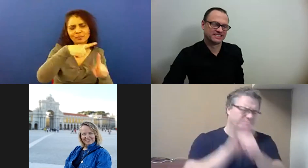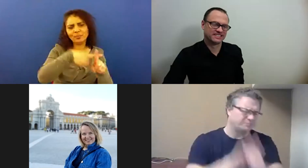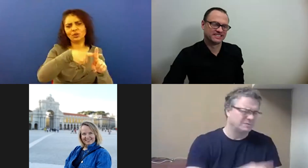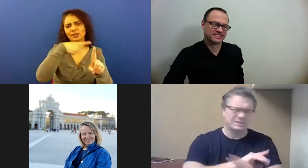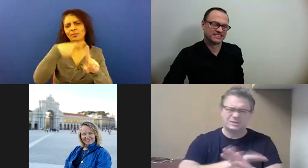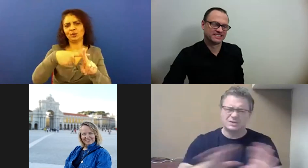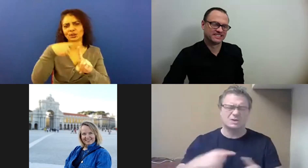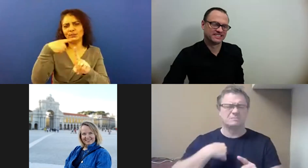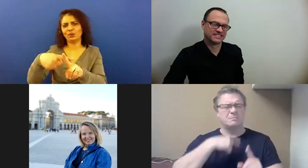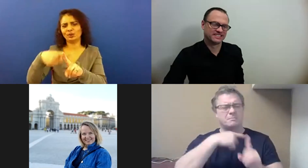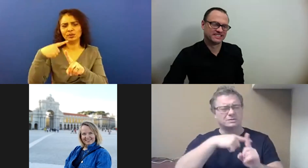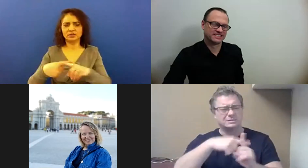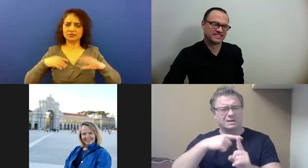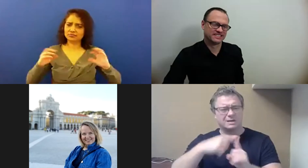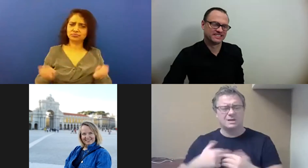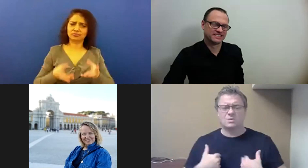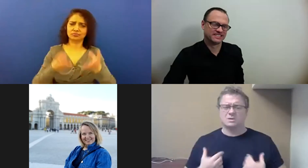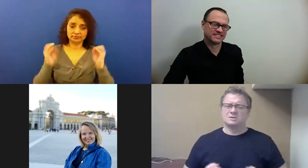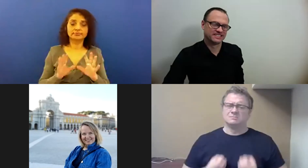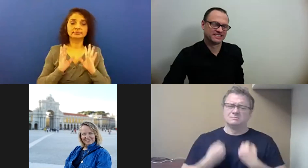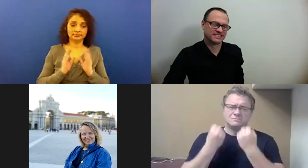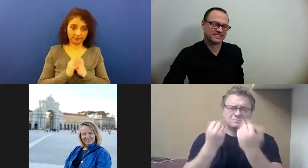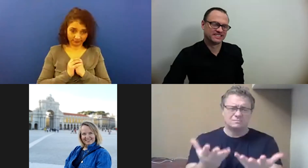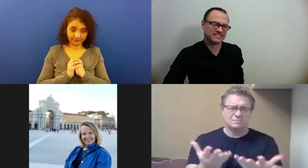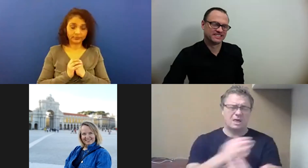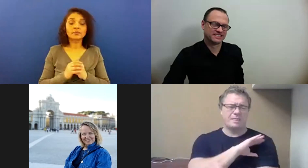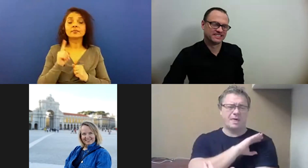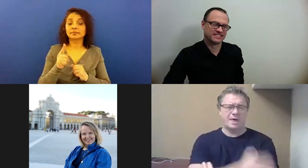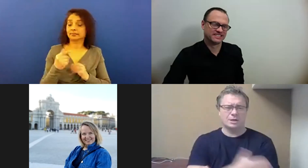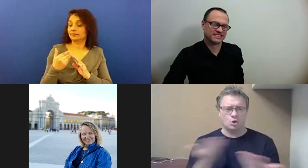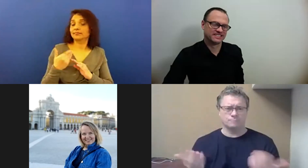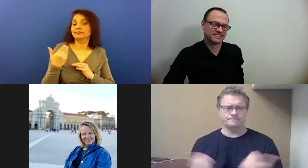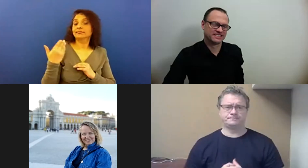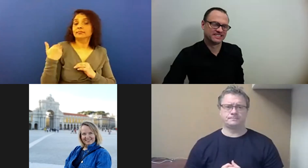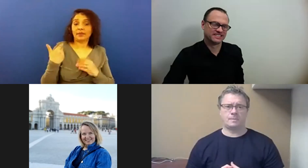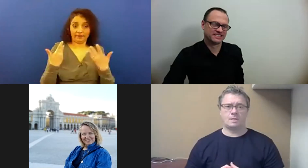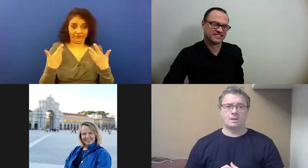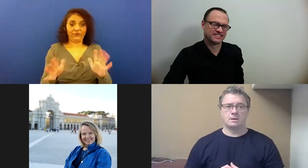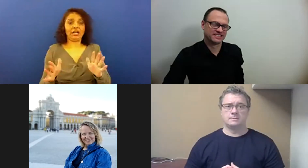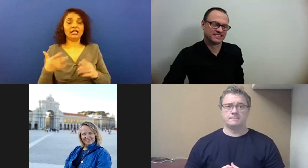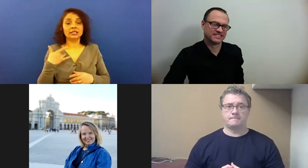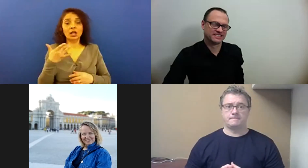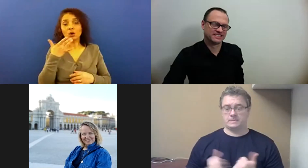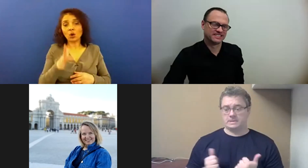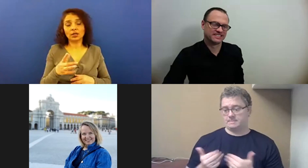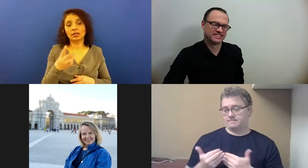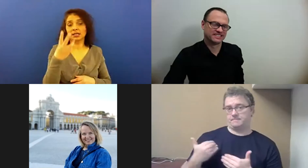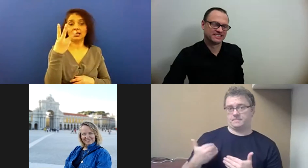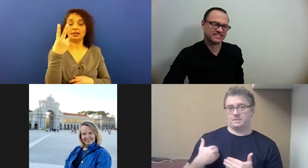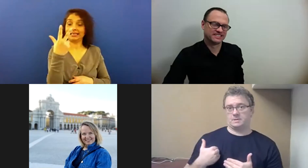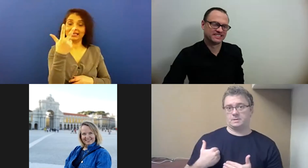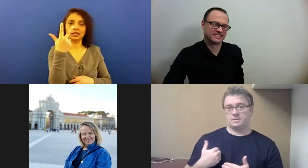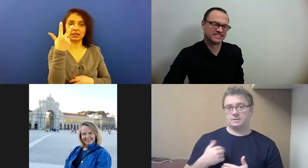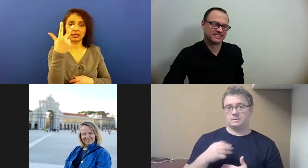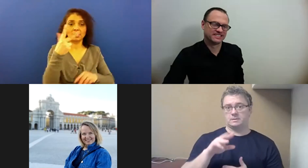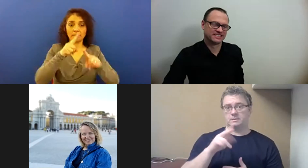That's how I try to work in my way to stop discrimination of deaf Roma people.